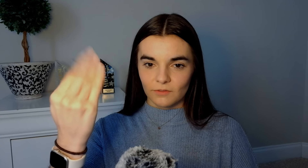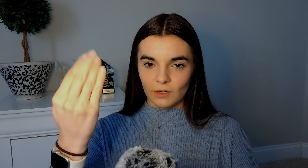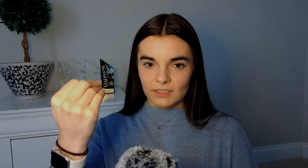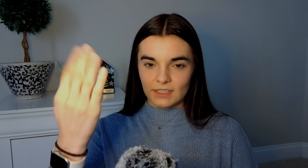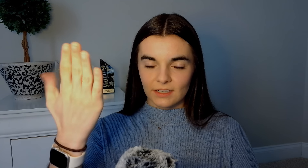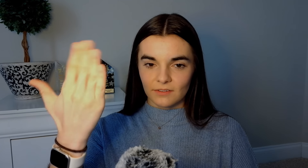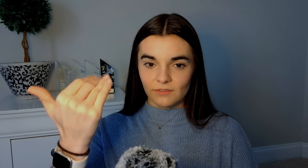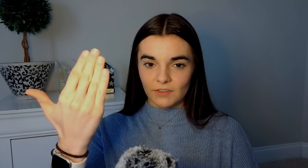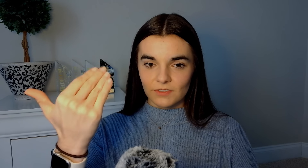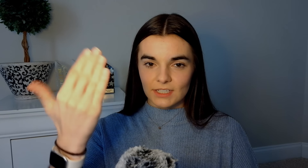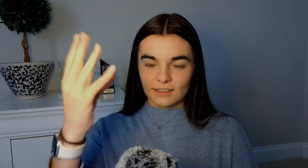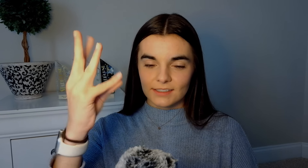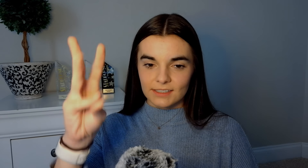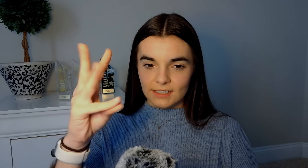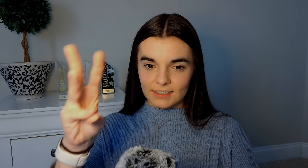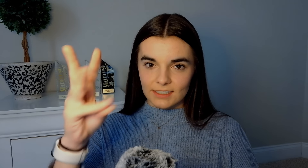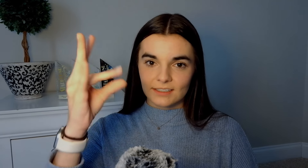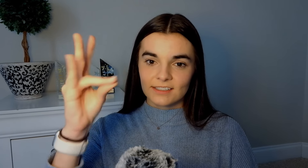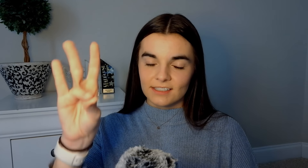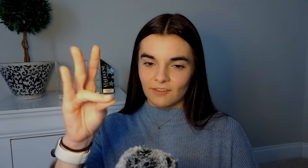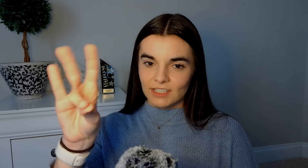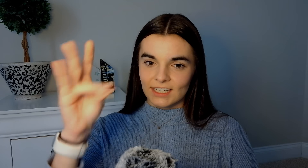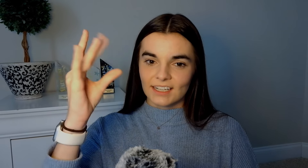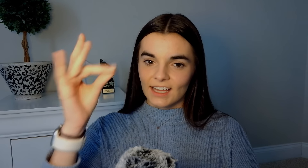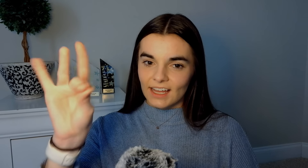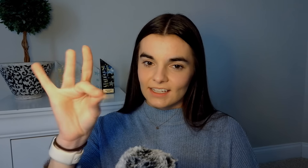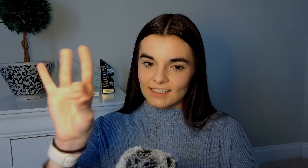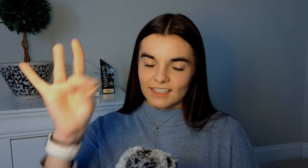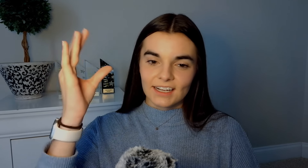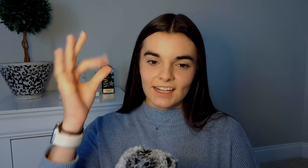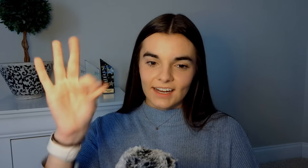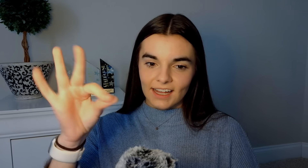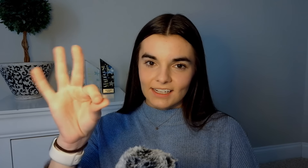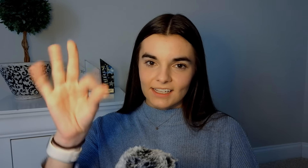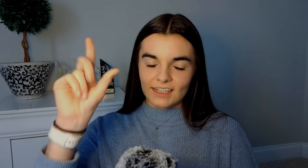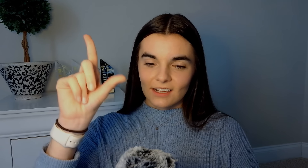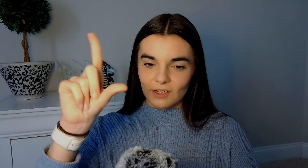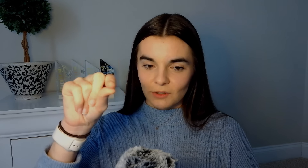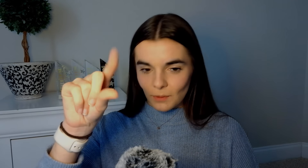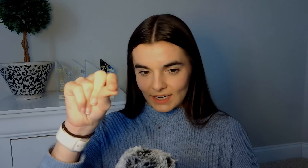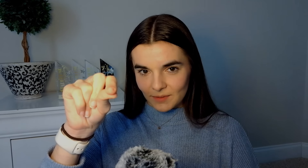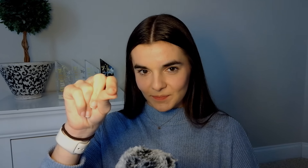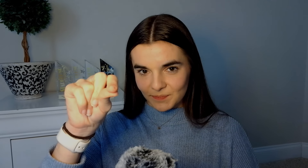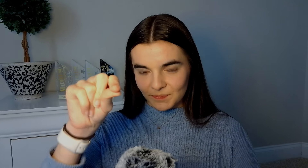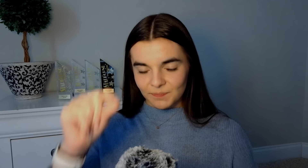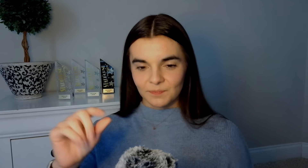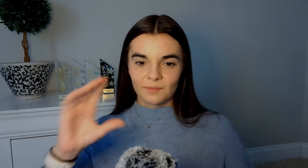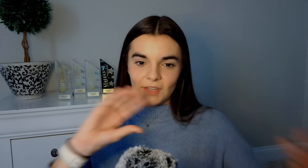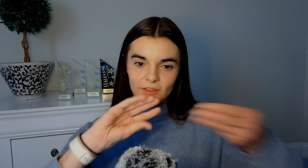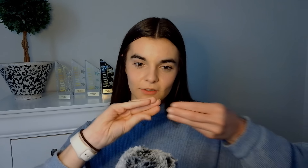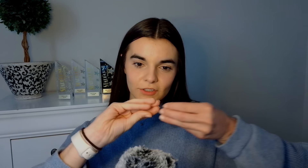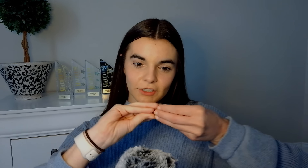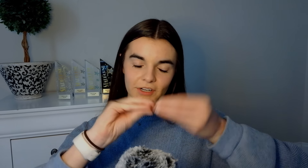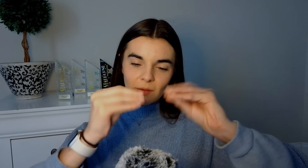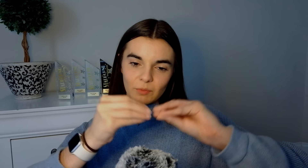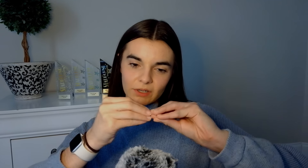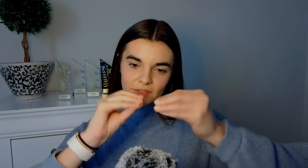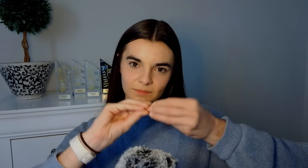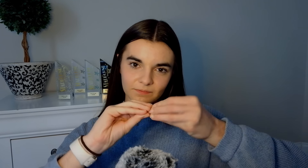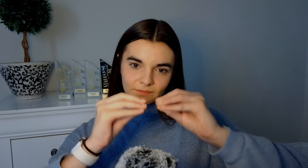14, 15, 16, 17, 18, 19, 20. Those are your numbers.